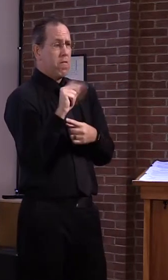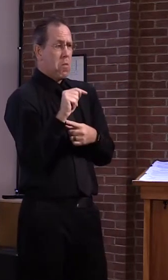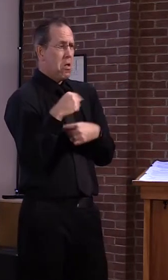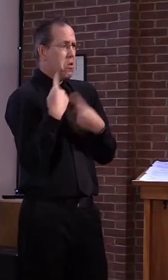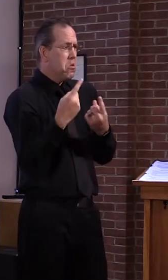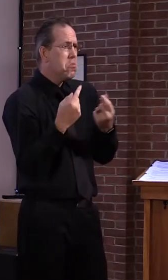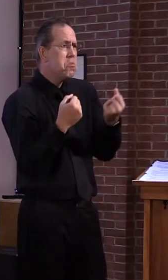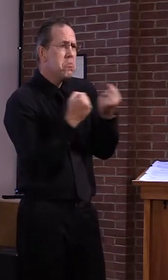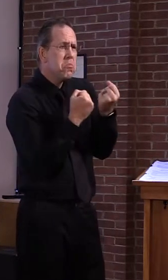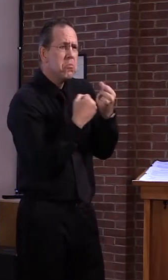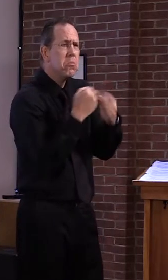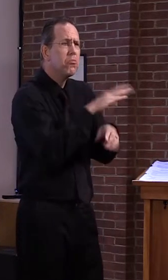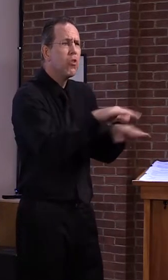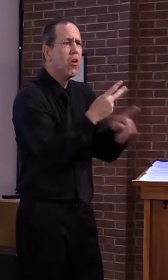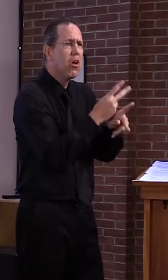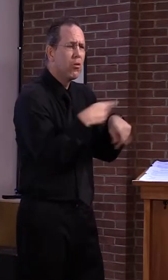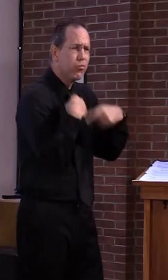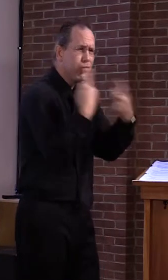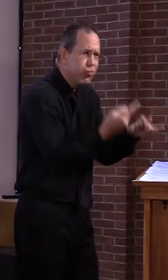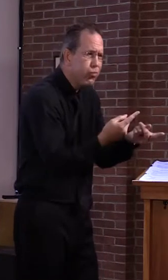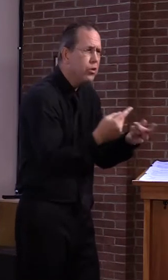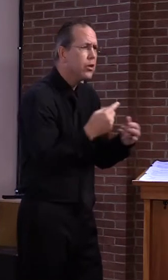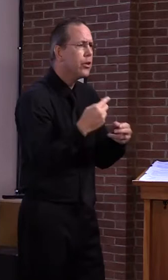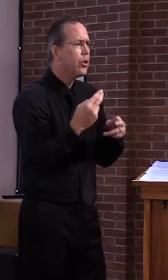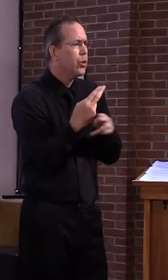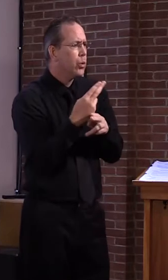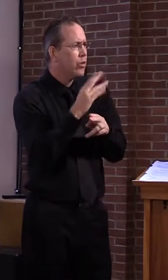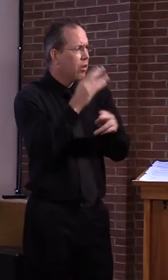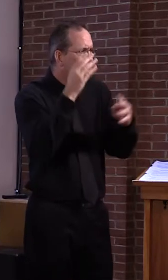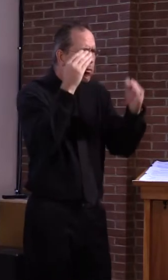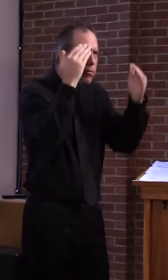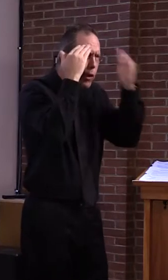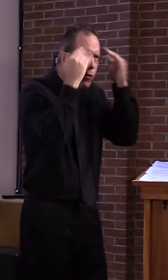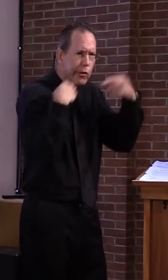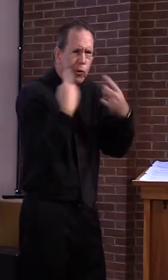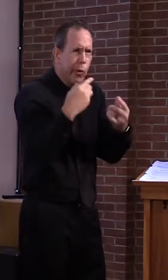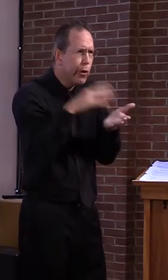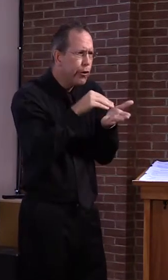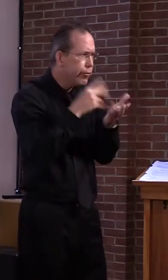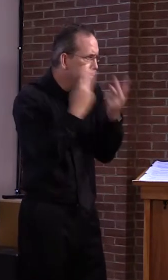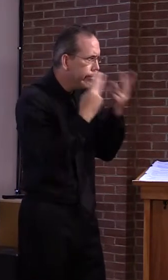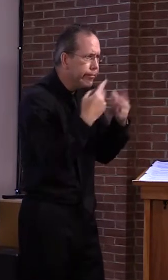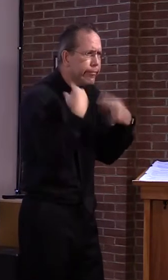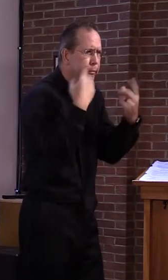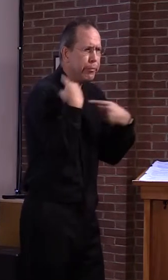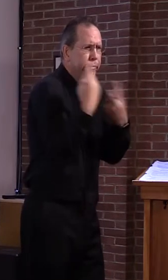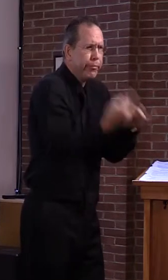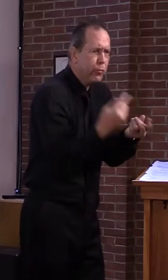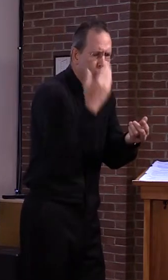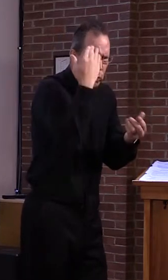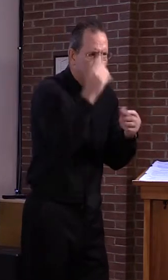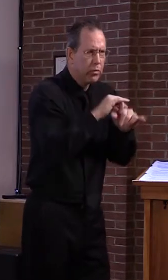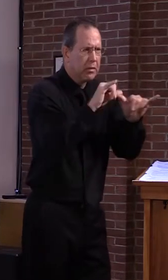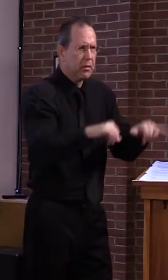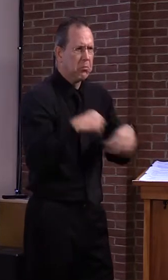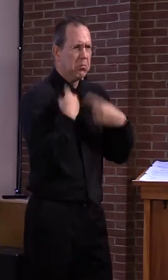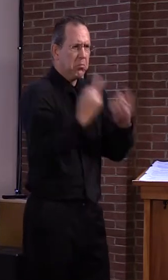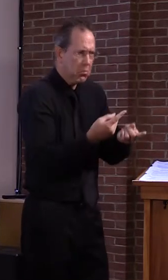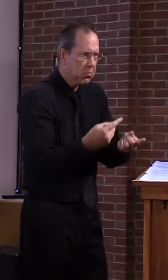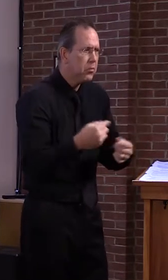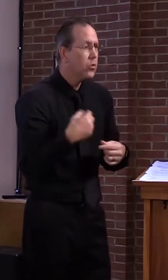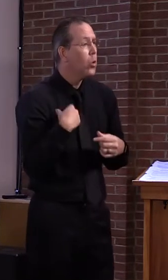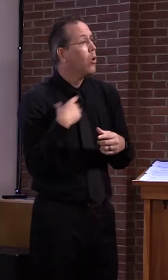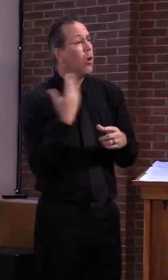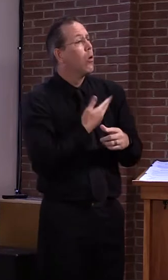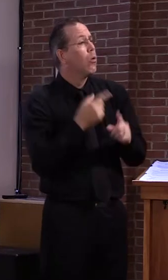this COVID pandemic. The end goal is to have childcare systems in Vermont for infant and toddlers,